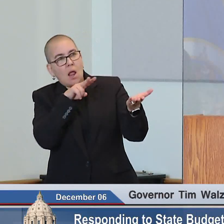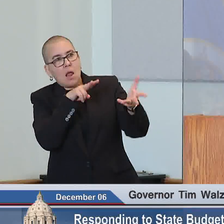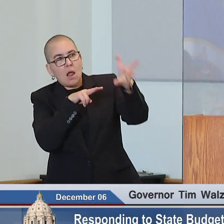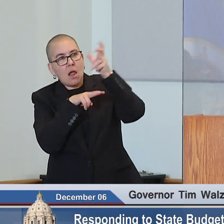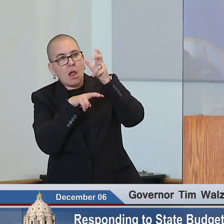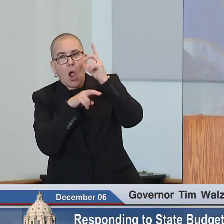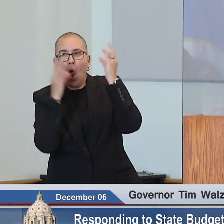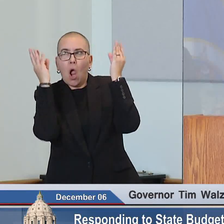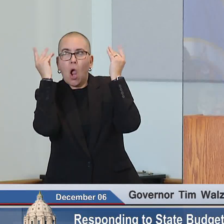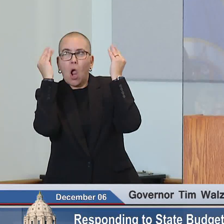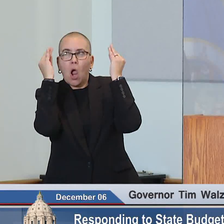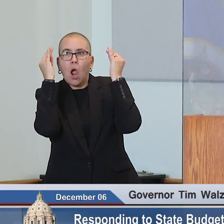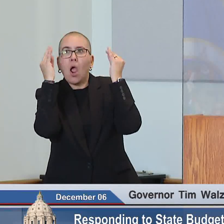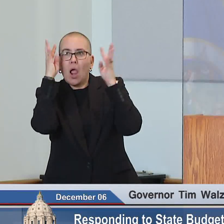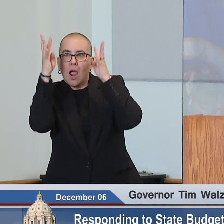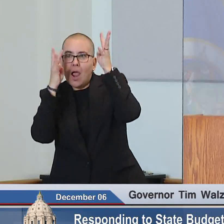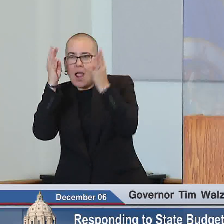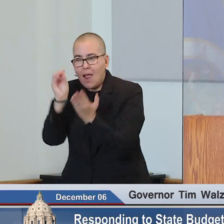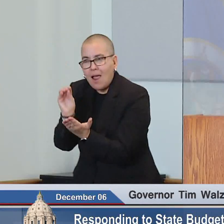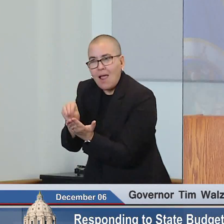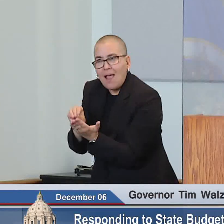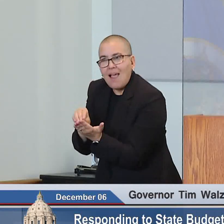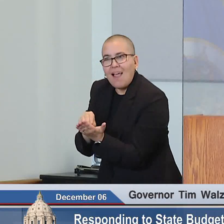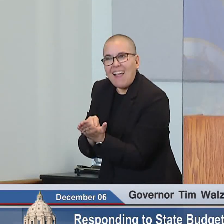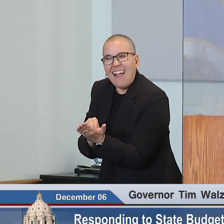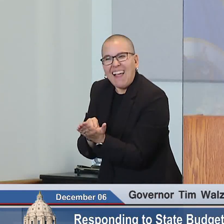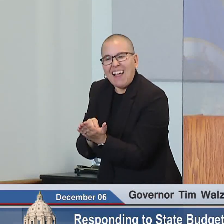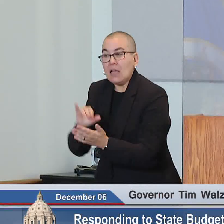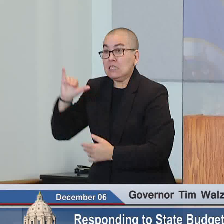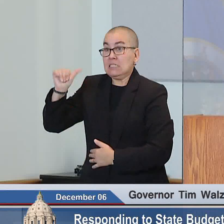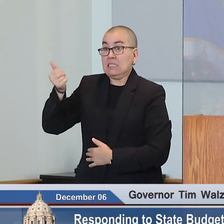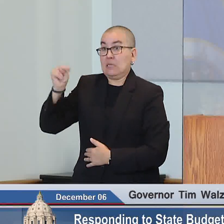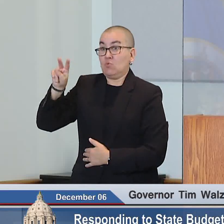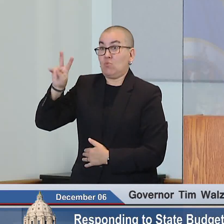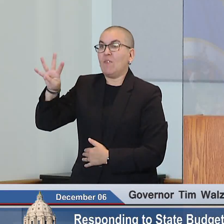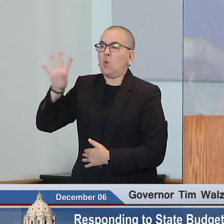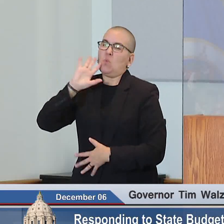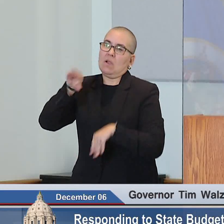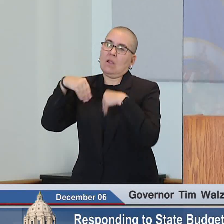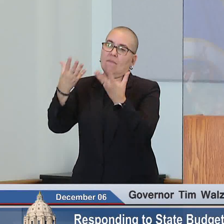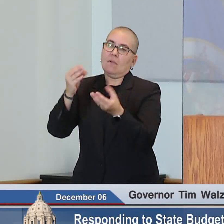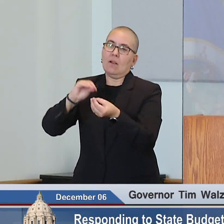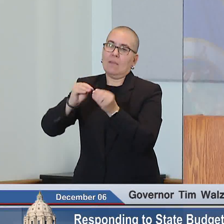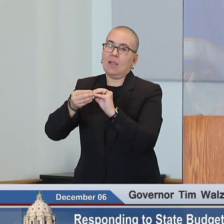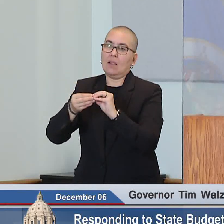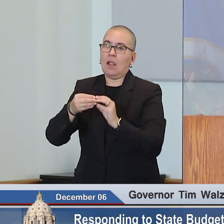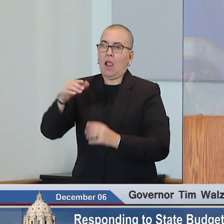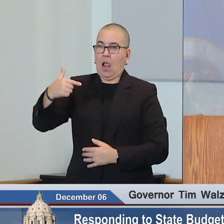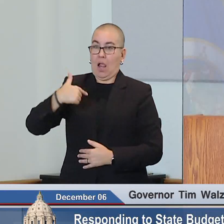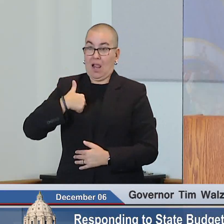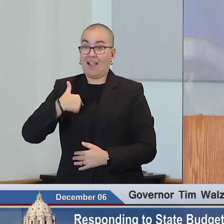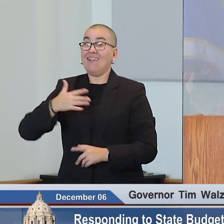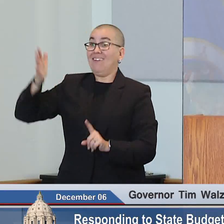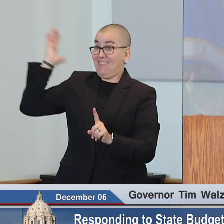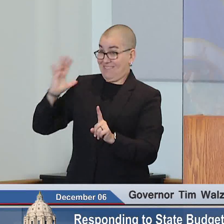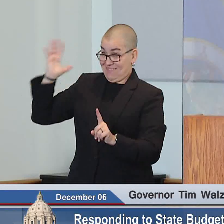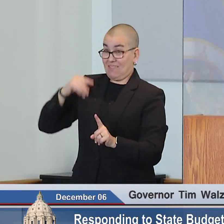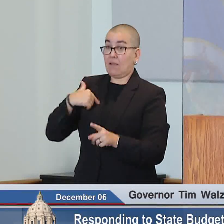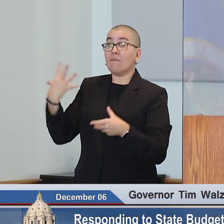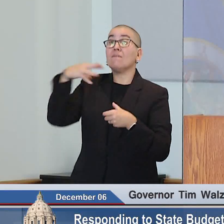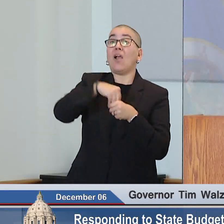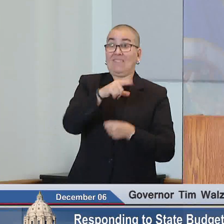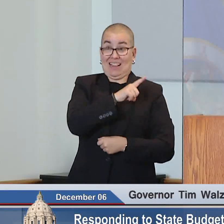it by January 24th, but I would just say, I've worked in a legislative body where the committee process